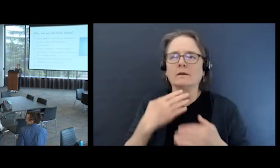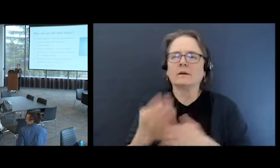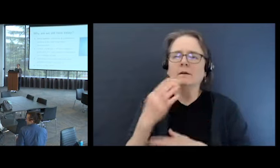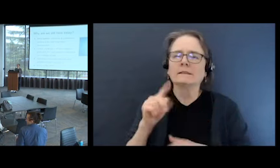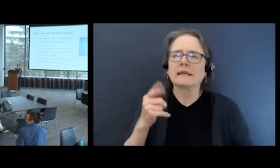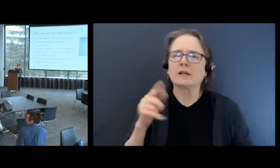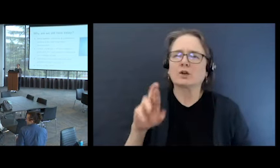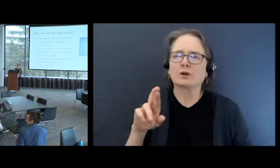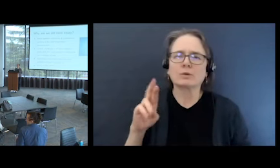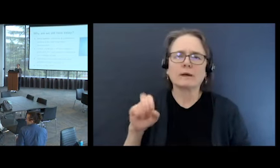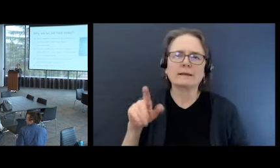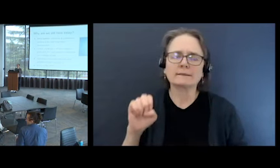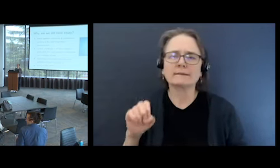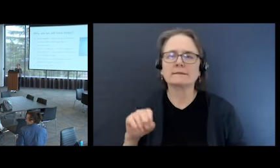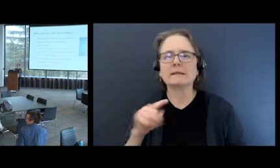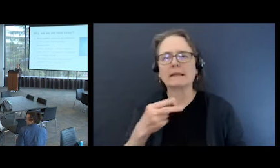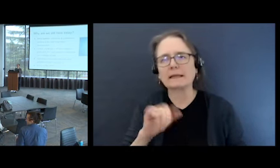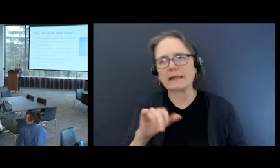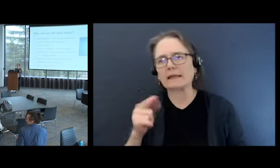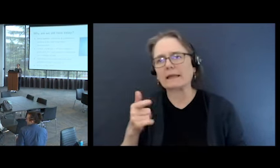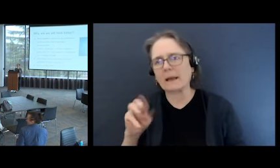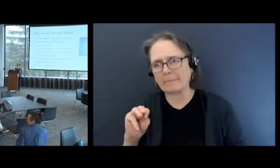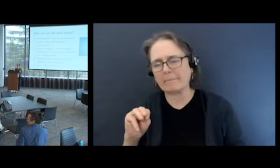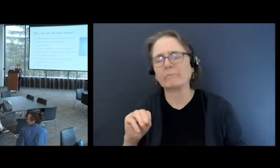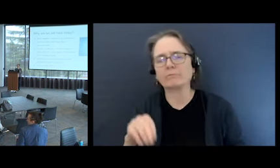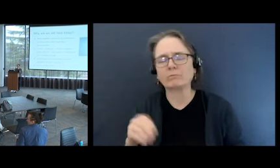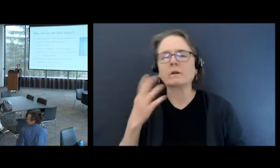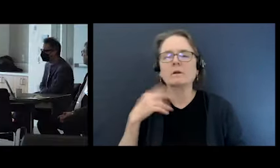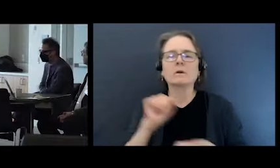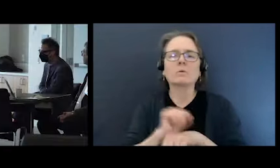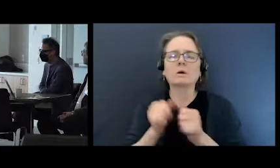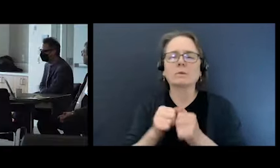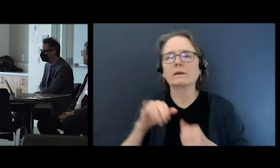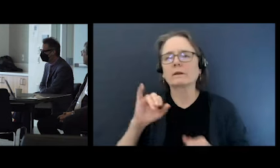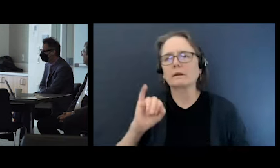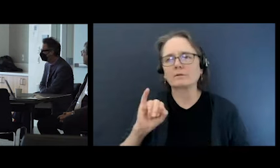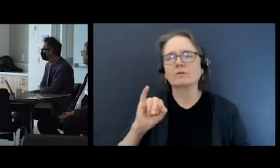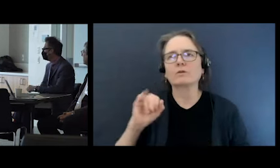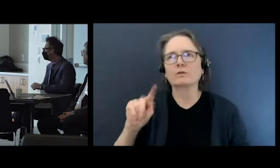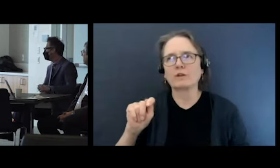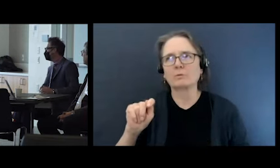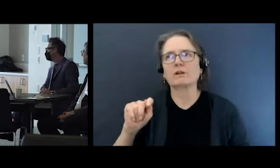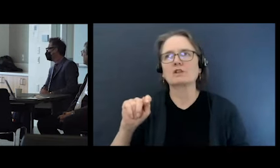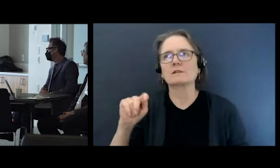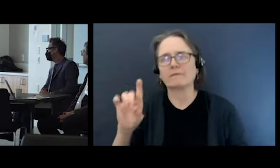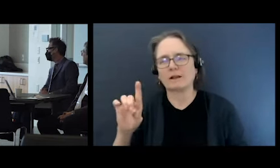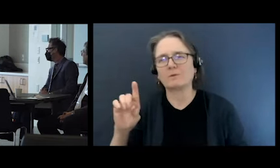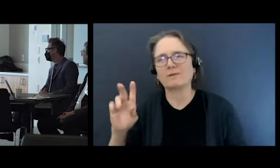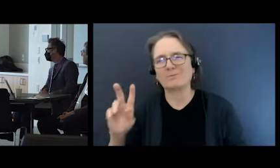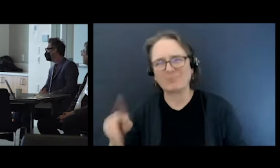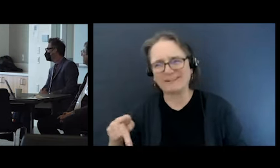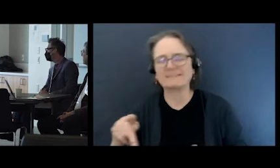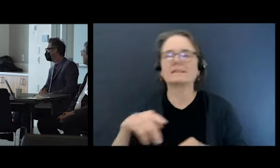them pronouns. I'm with ITDP, the Institute for Transportation and Development Policy, a global NGO supporting sustainable